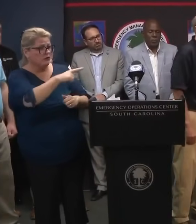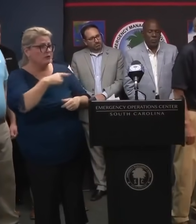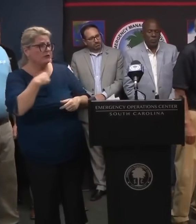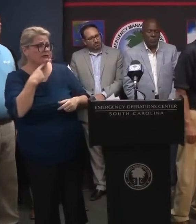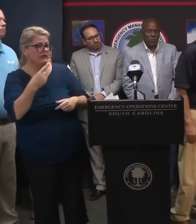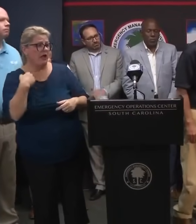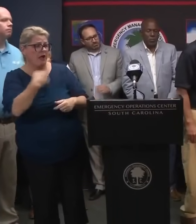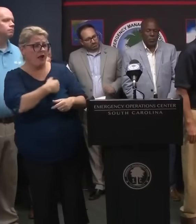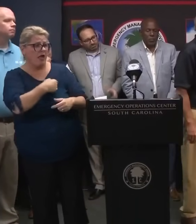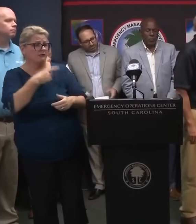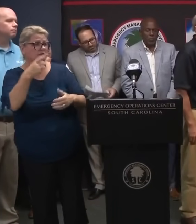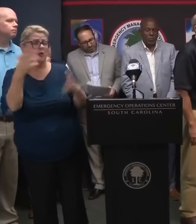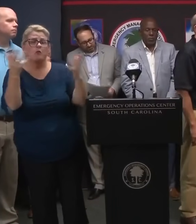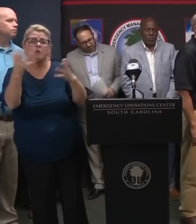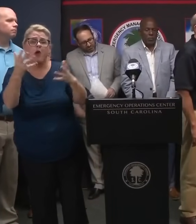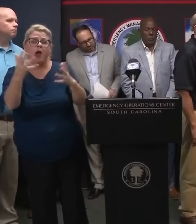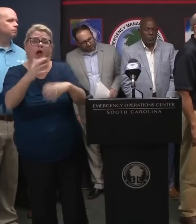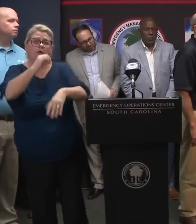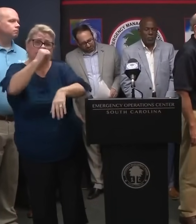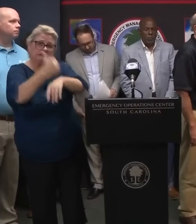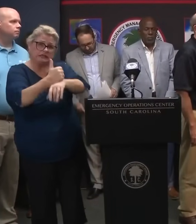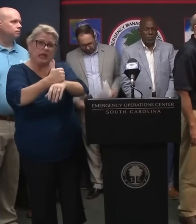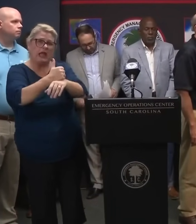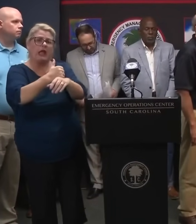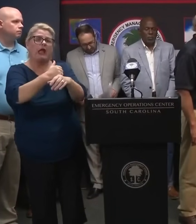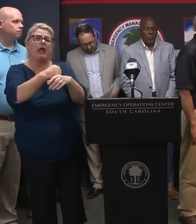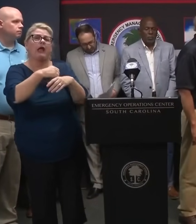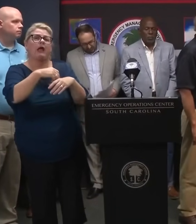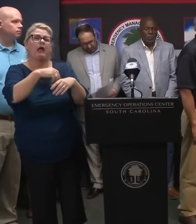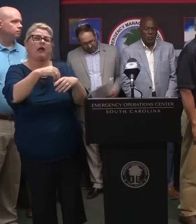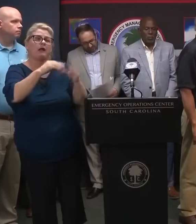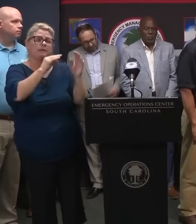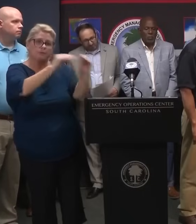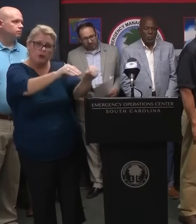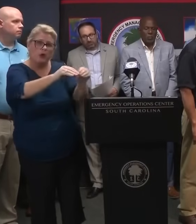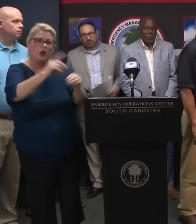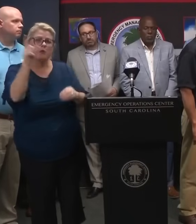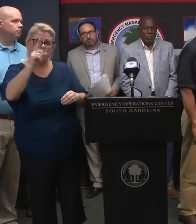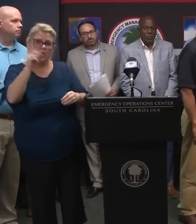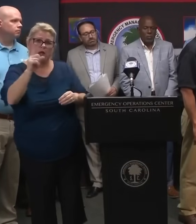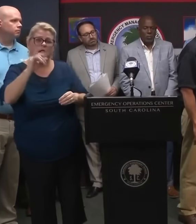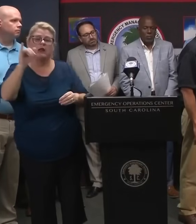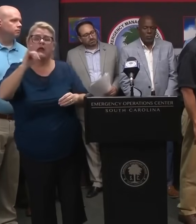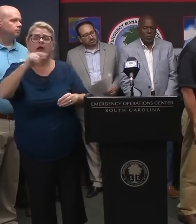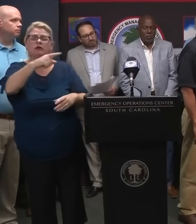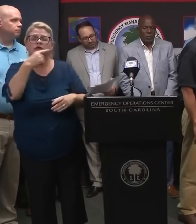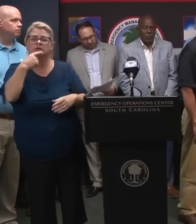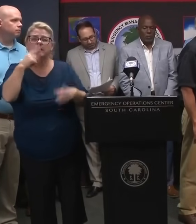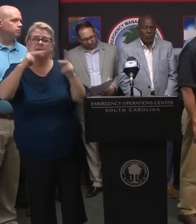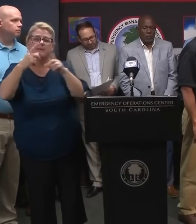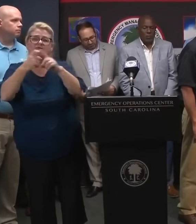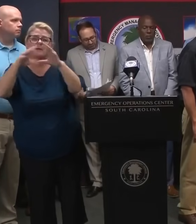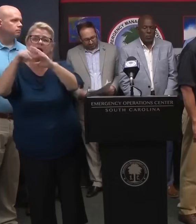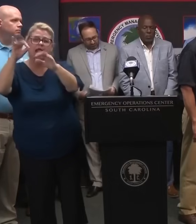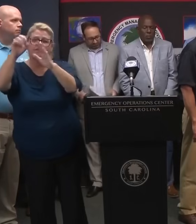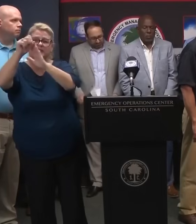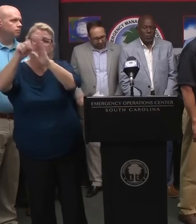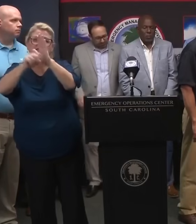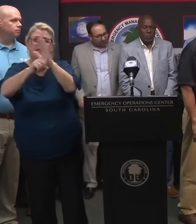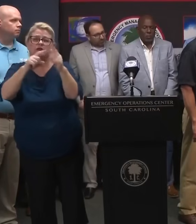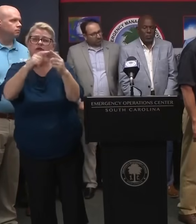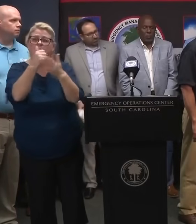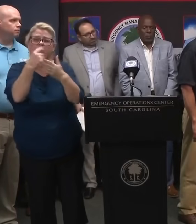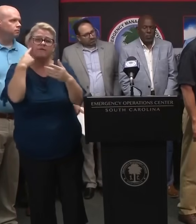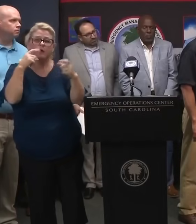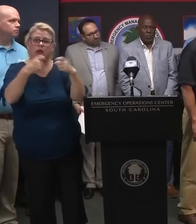were pre-positioned before the storm, and where were they pre-positioned, especially as we hear about crews coming in from out of state to assist our electric